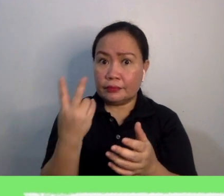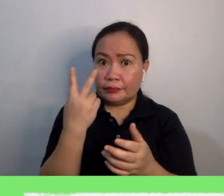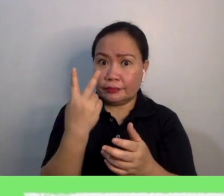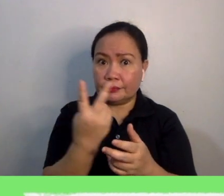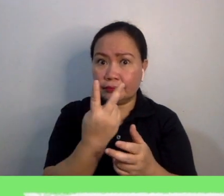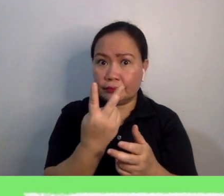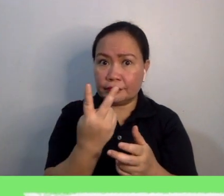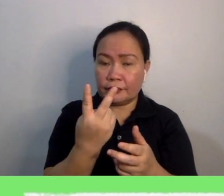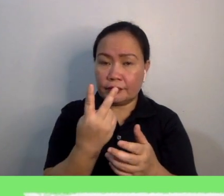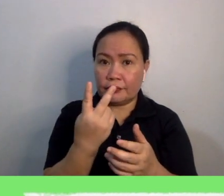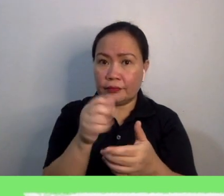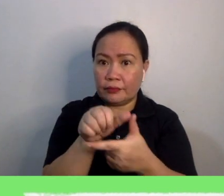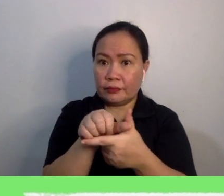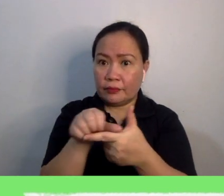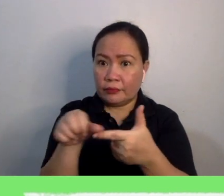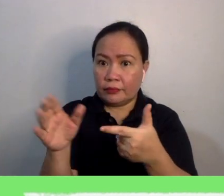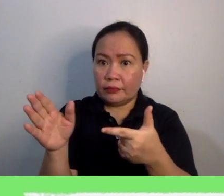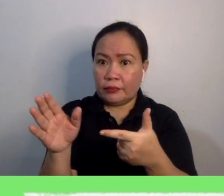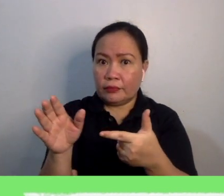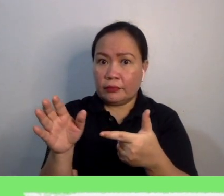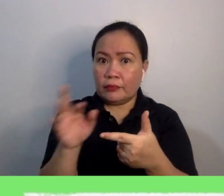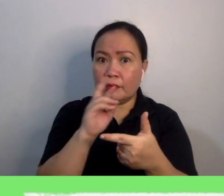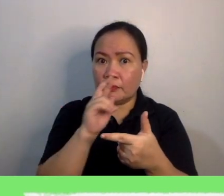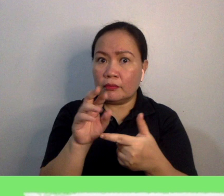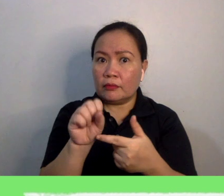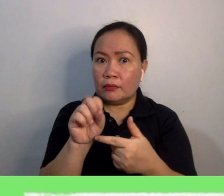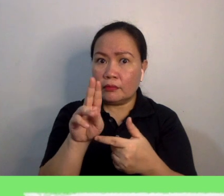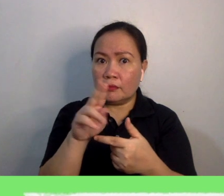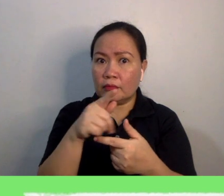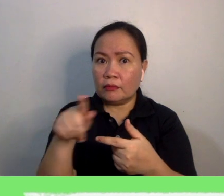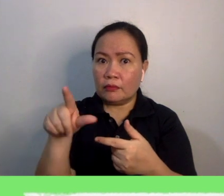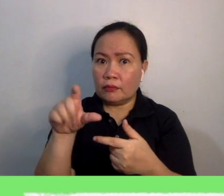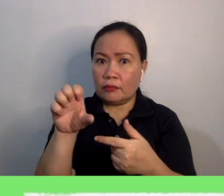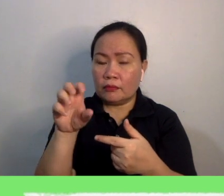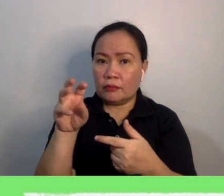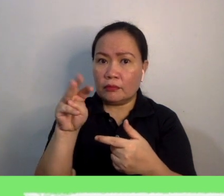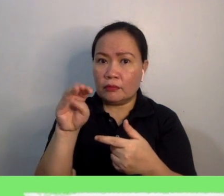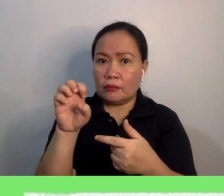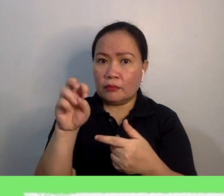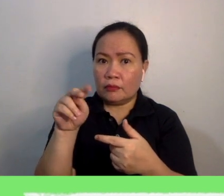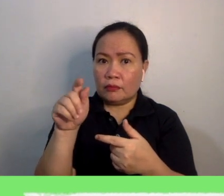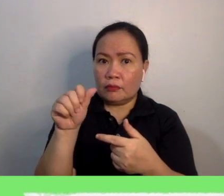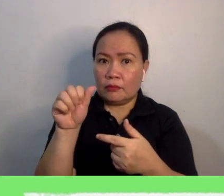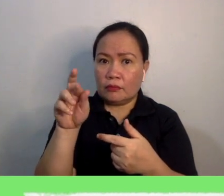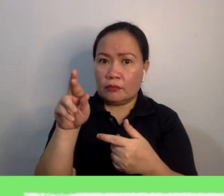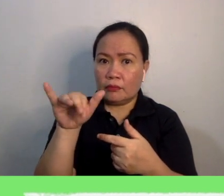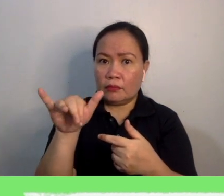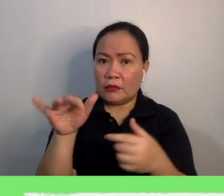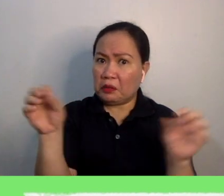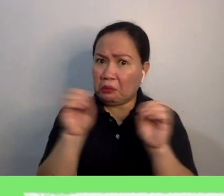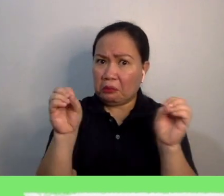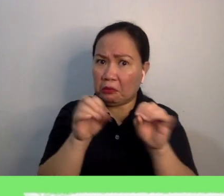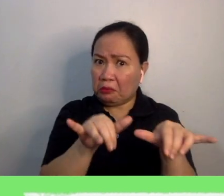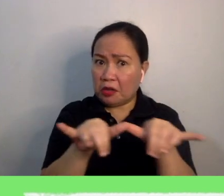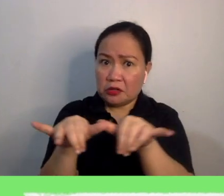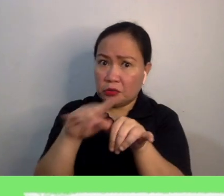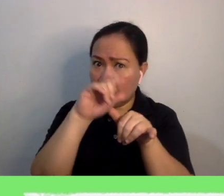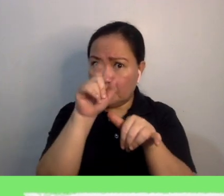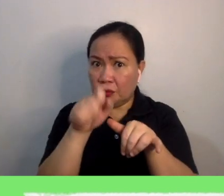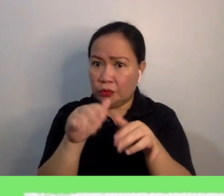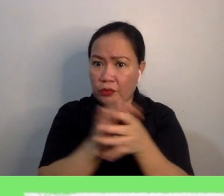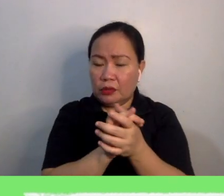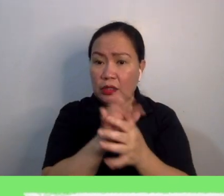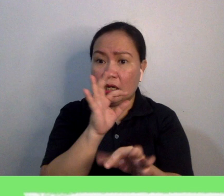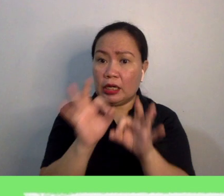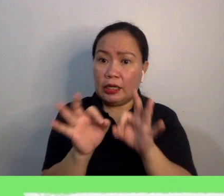two angles are supplementary? Paano natin malalaman? Wala naman siyang measure. Okay.